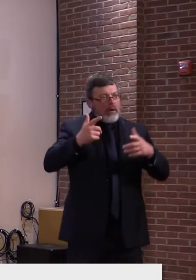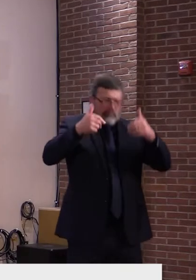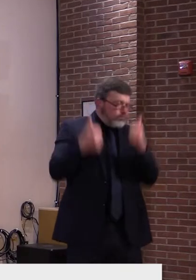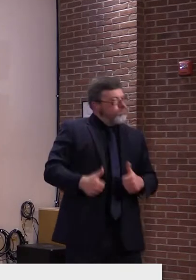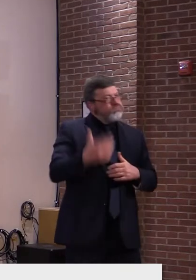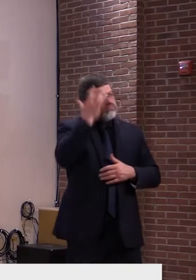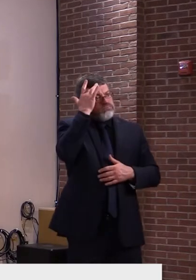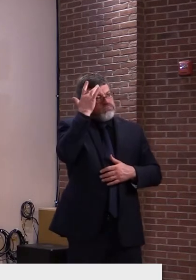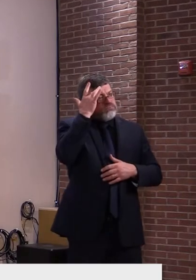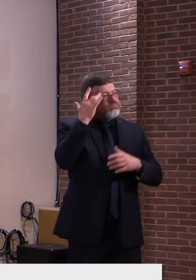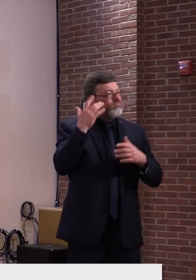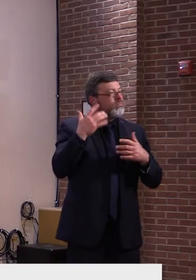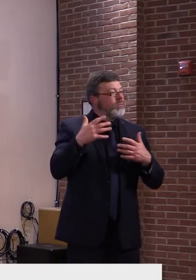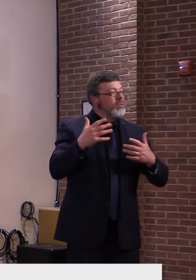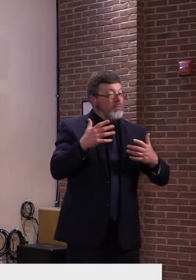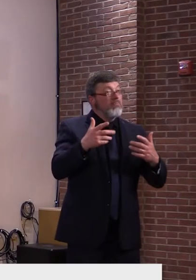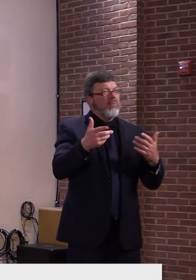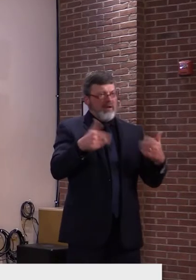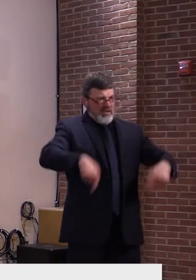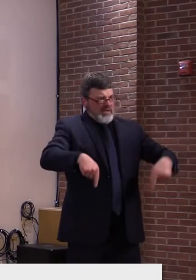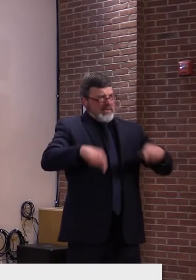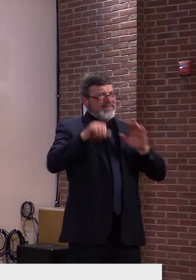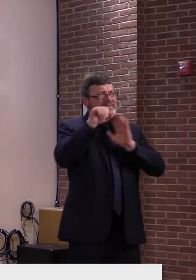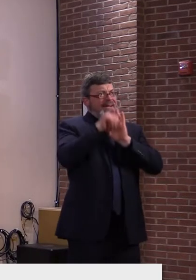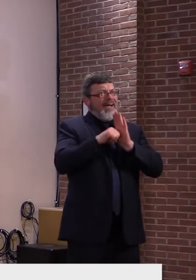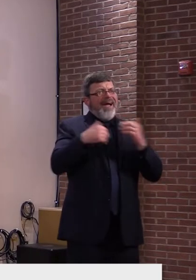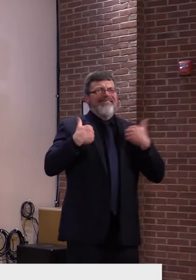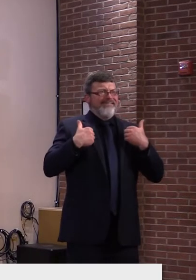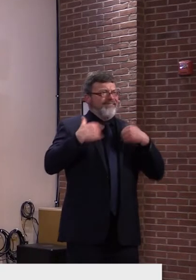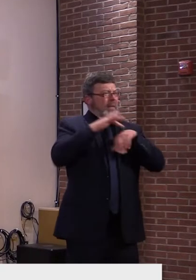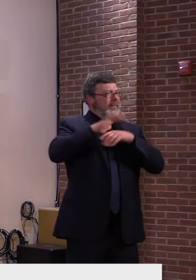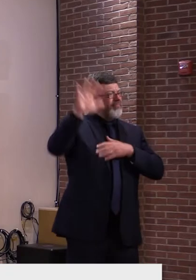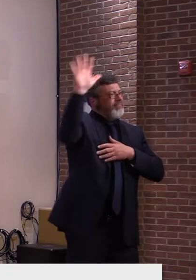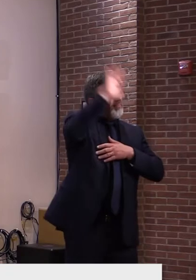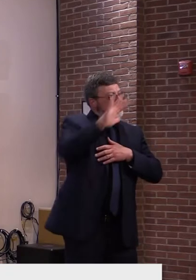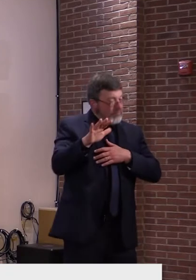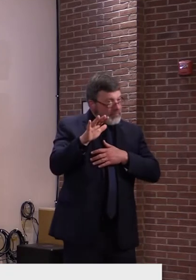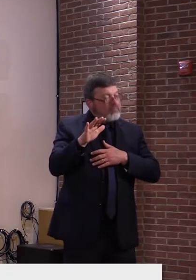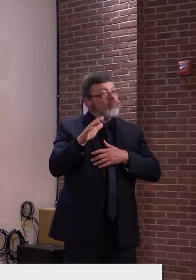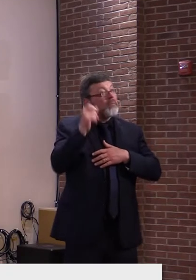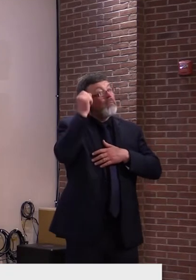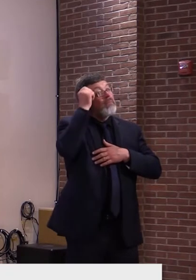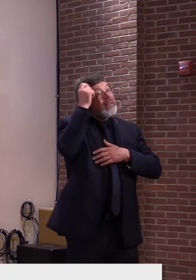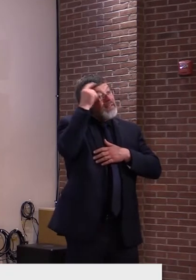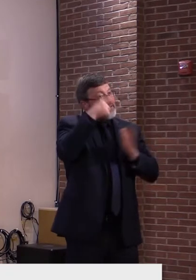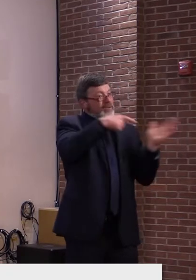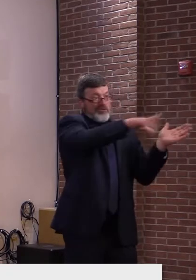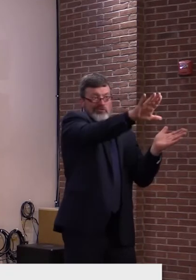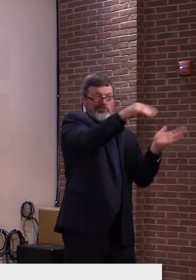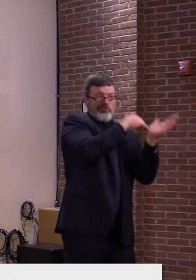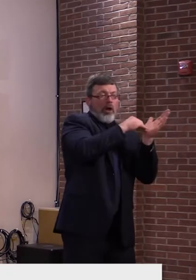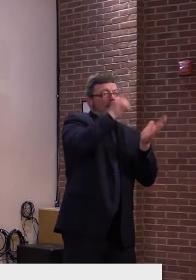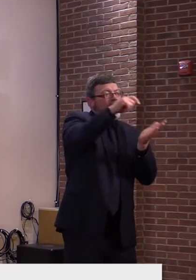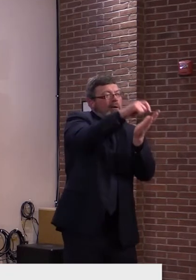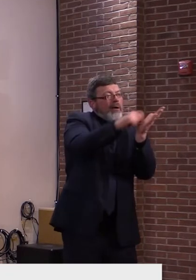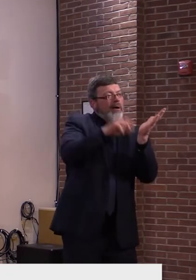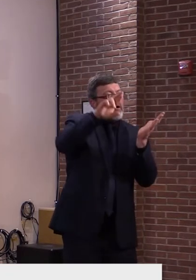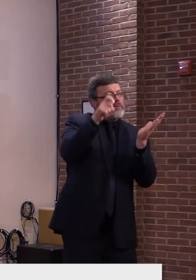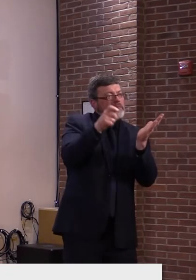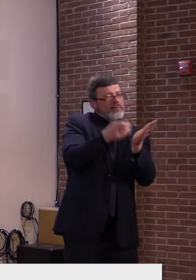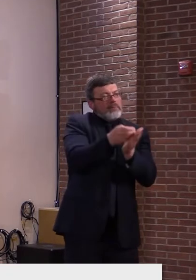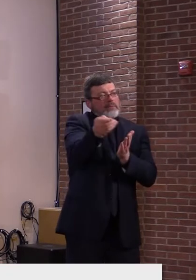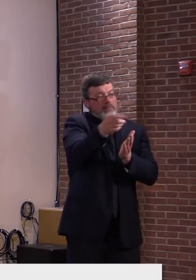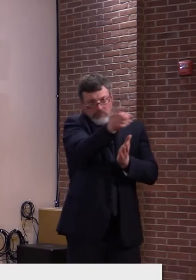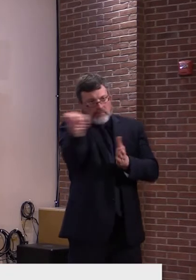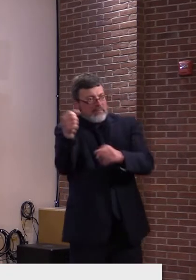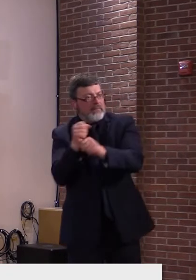a prescription from your healthcare provider. And if you do not have a primary care physician, calling 211 can help